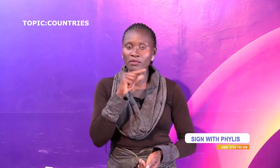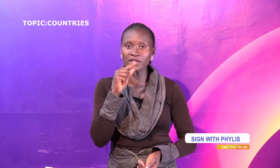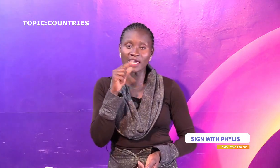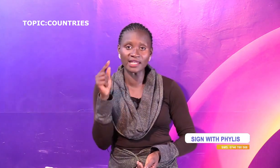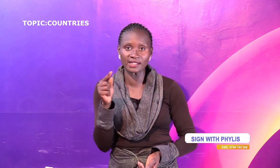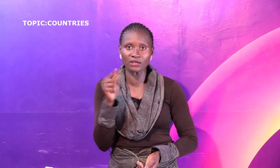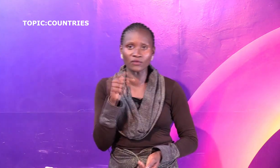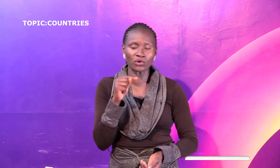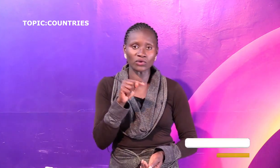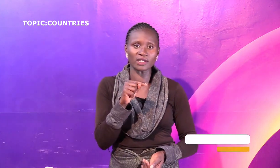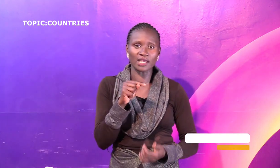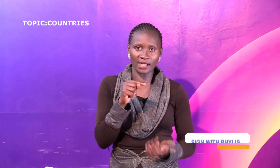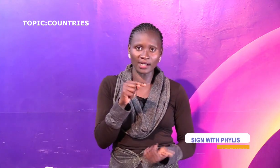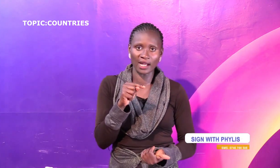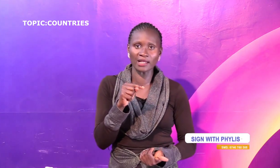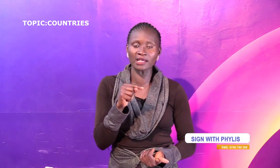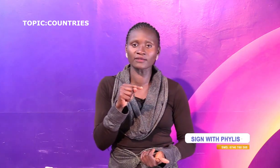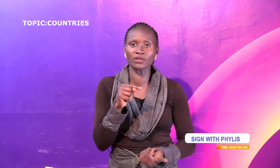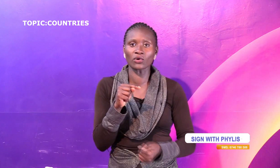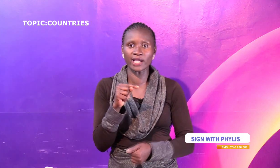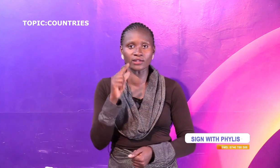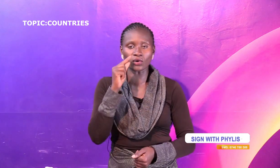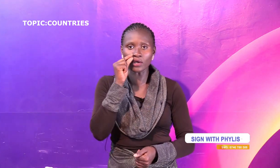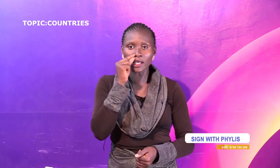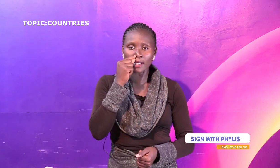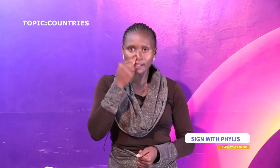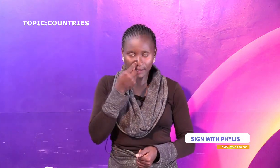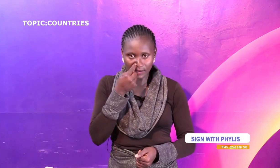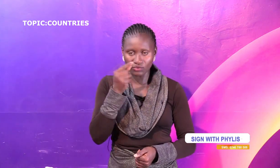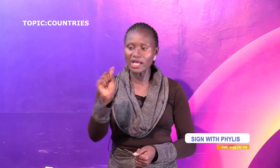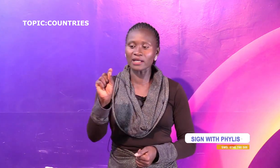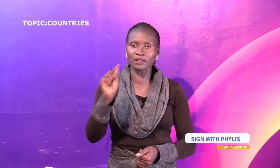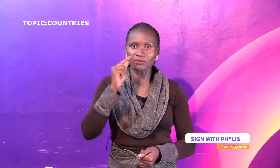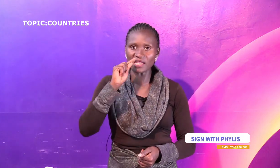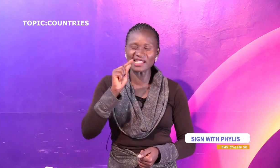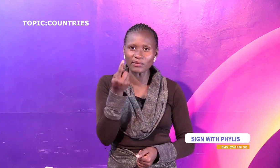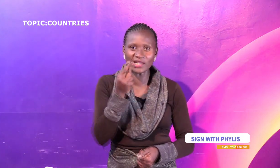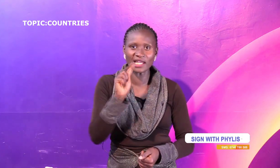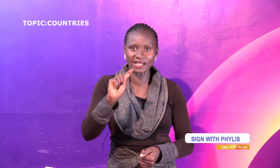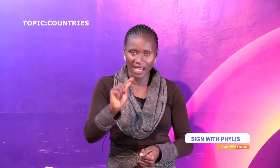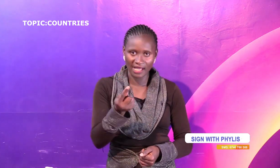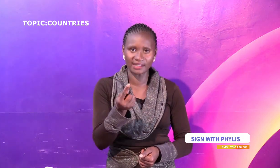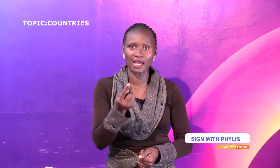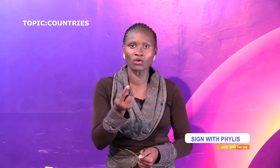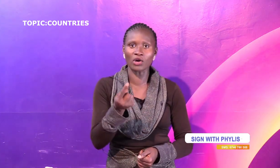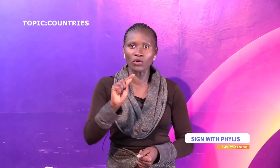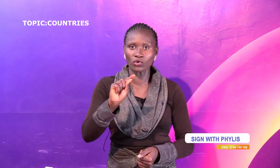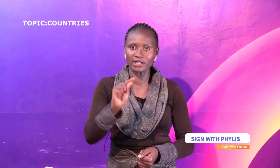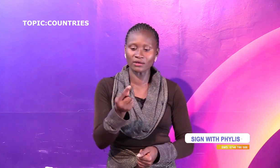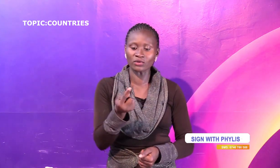either side of your nose, right, left or right. So Sudan, making something like a circle, or drilling